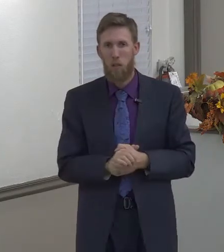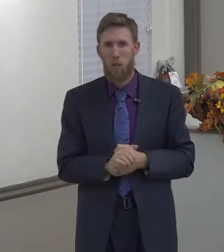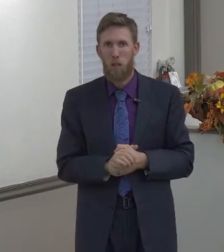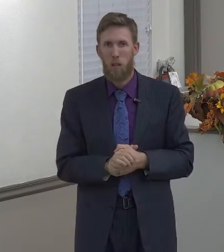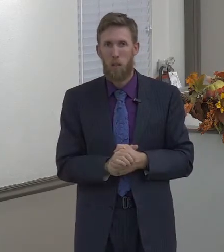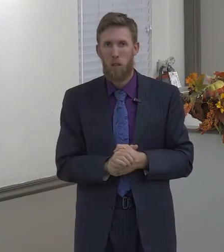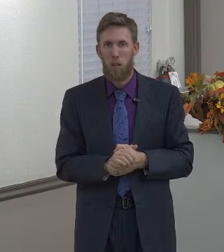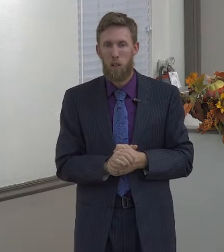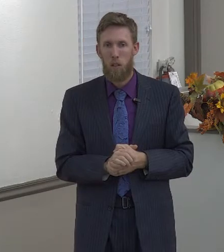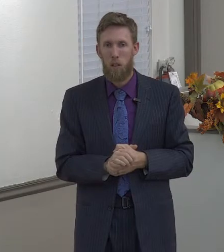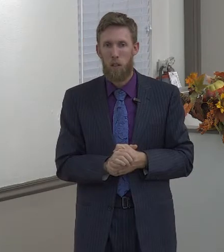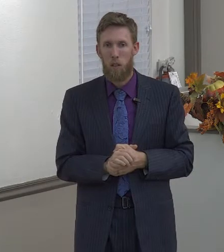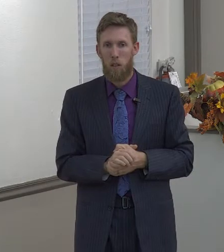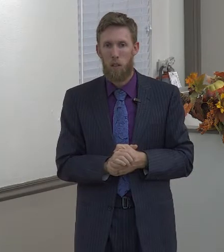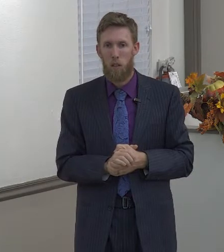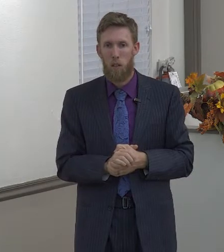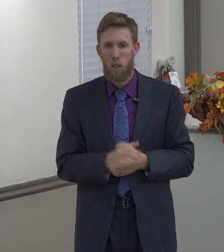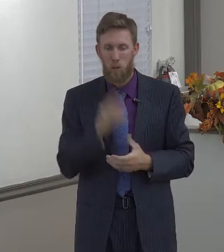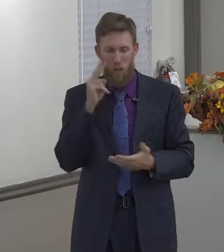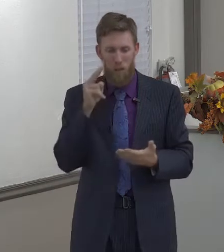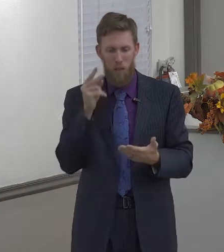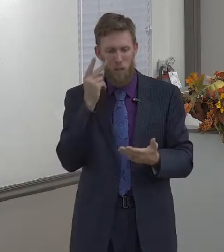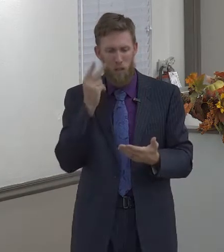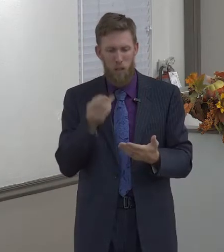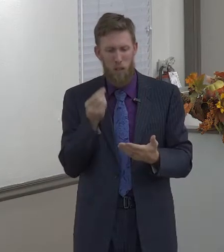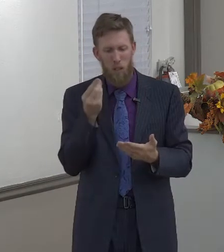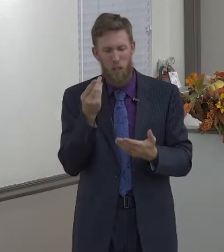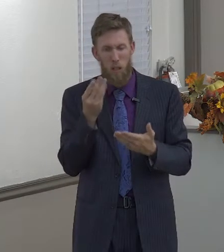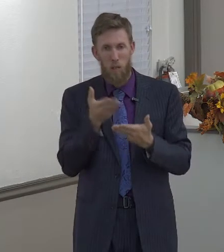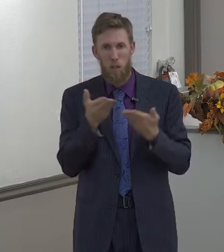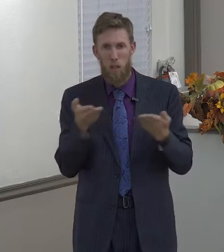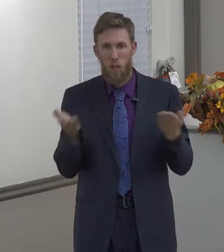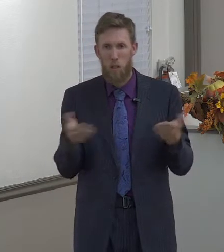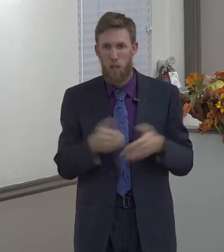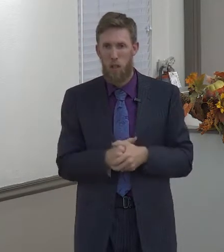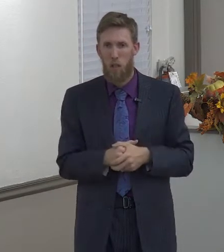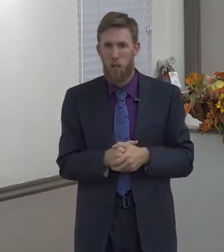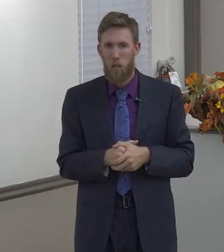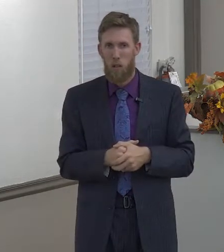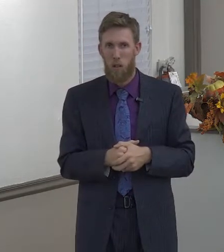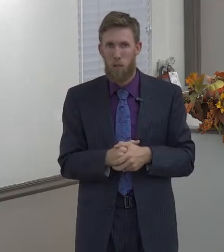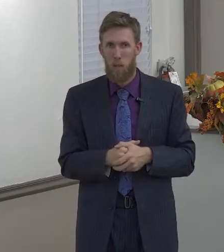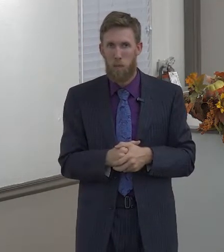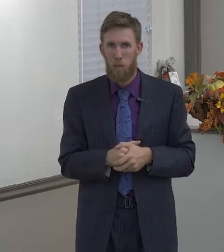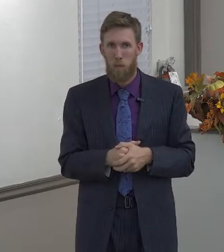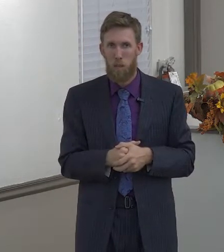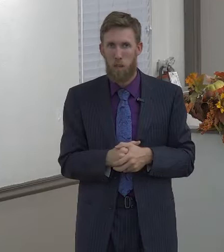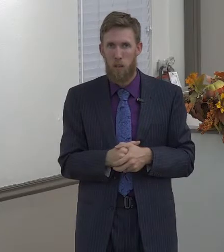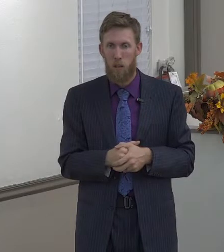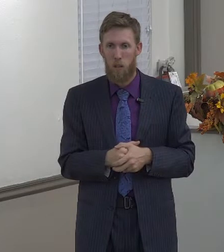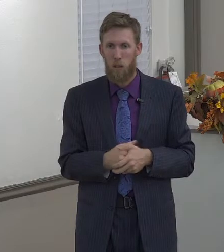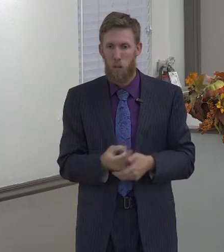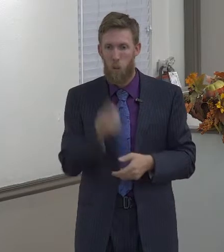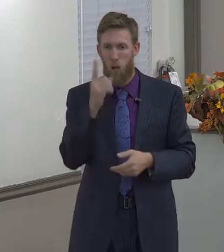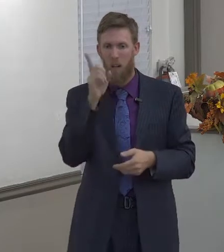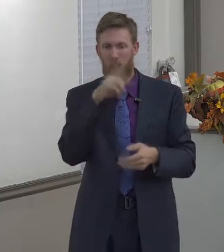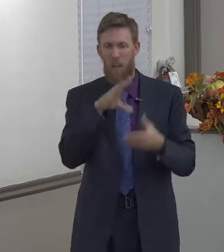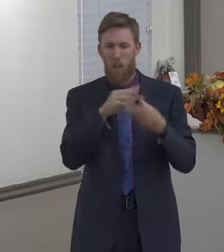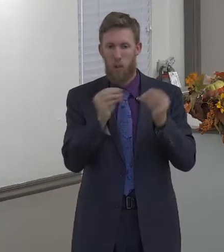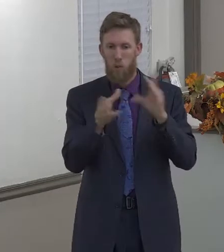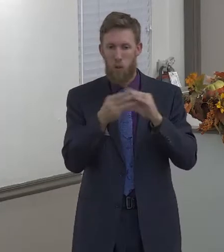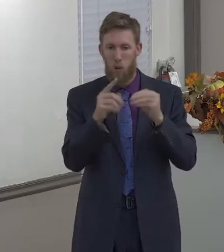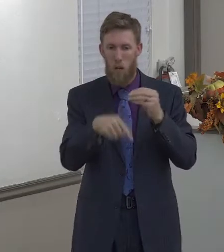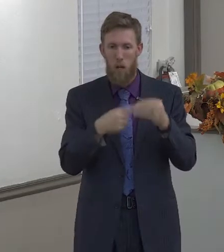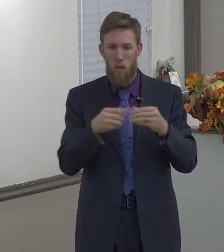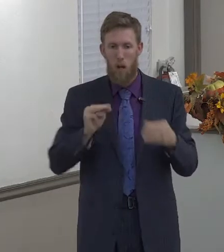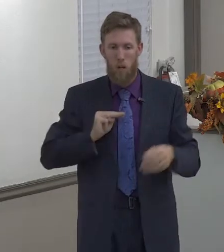members. Verse 22 silences critics. You say, well, you've already said that each one is important, and then that